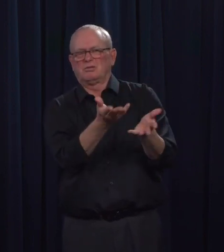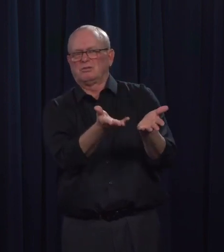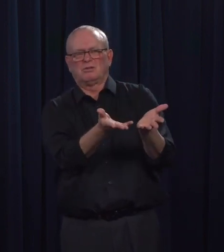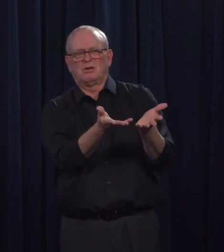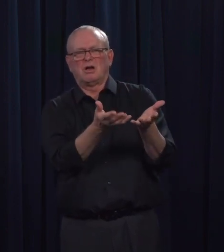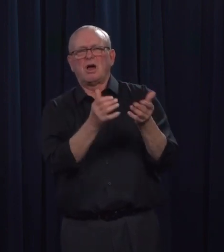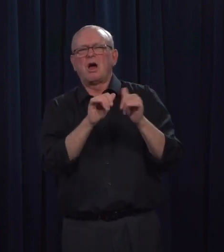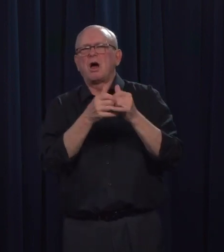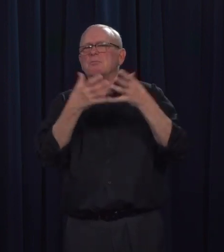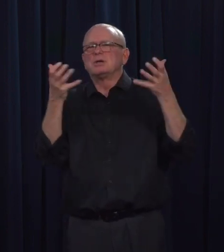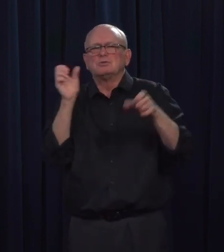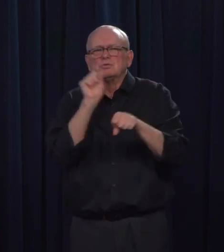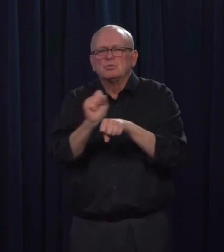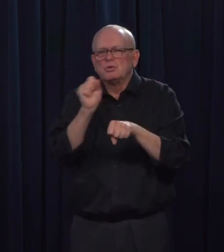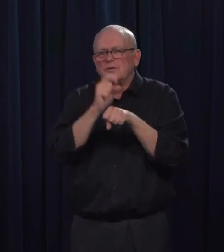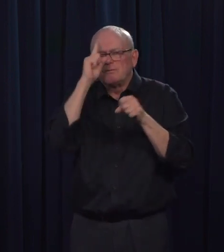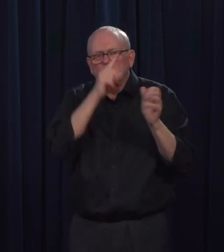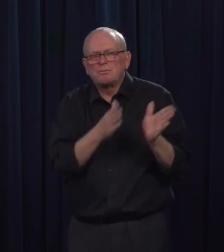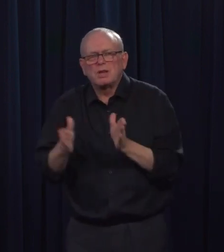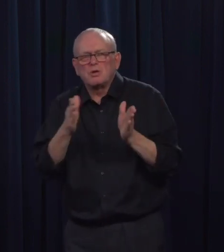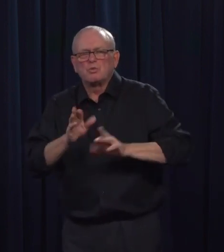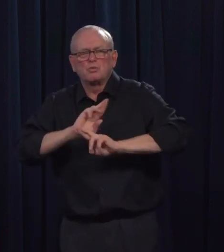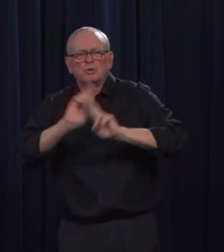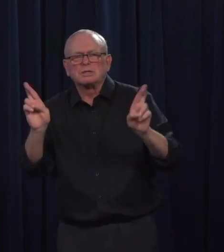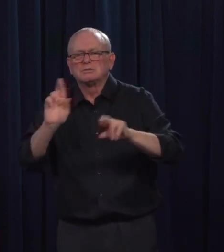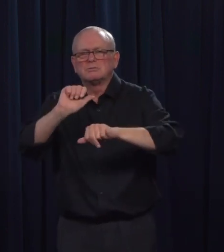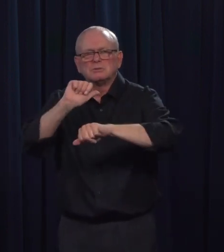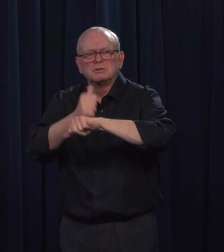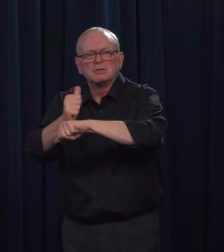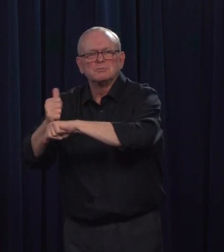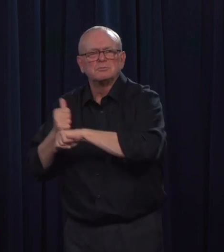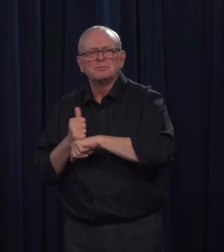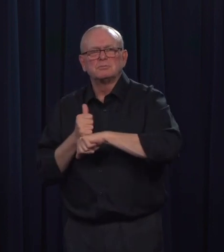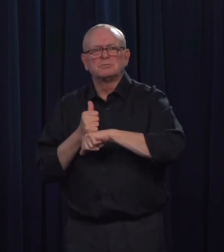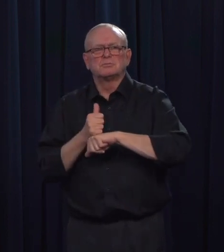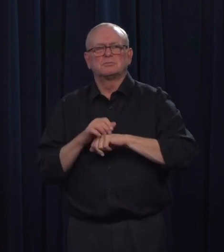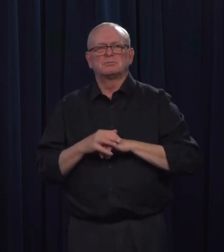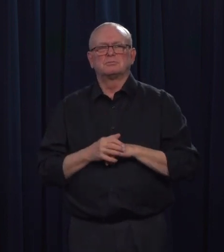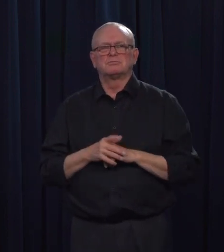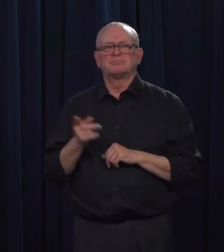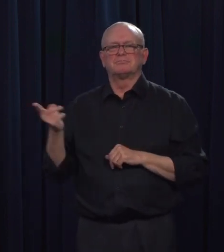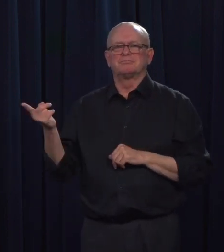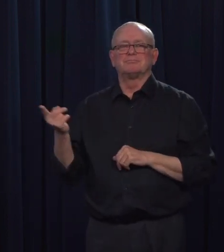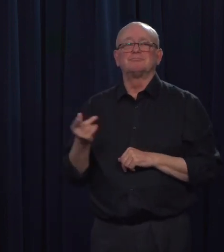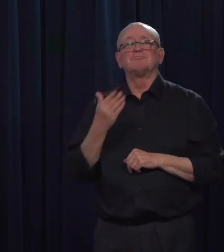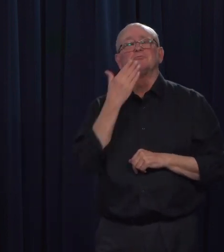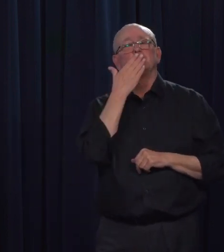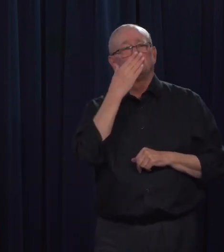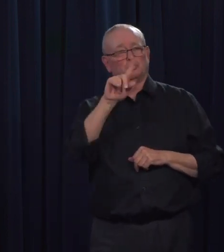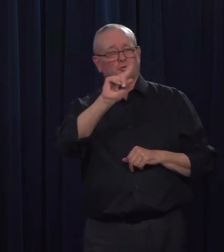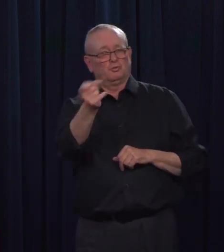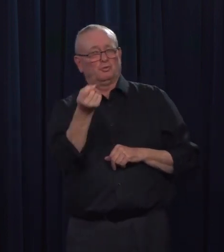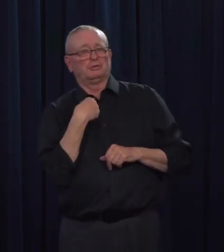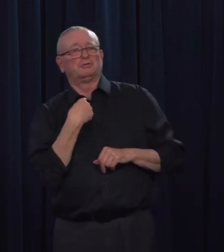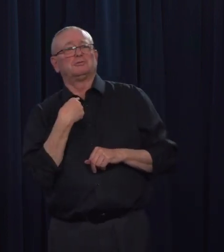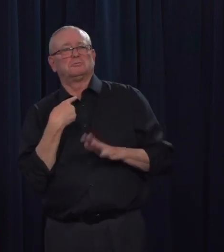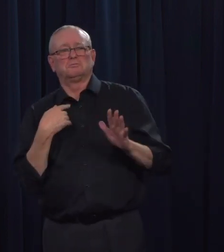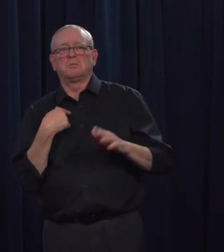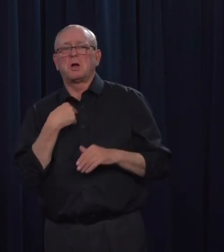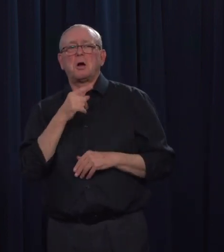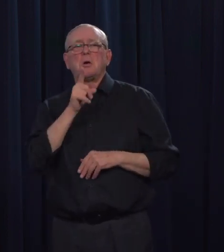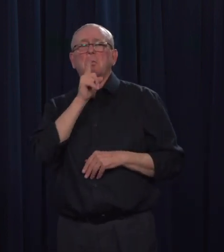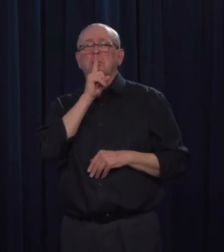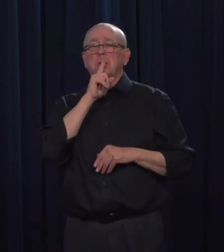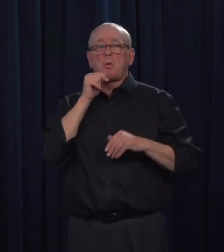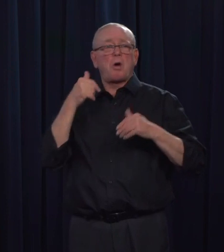detail that you're asking for. The Calgary zone will be doing intensive planning to look for potential space.